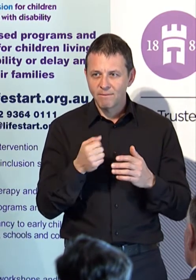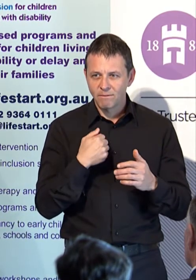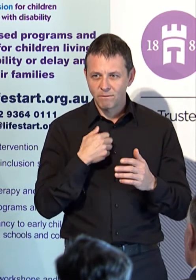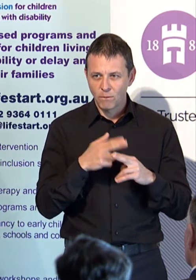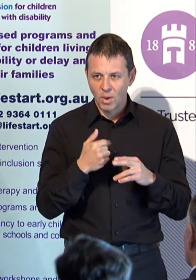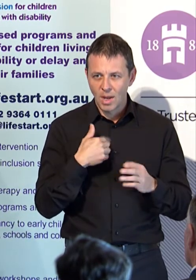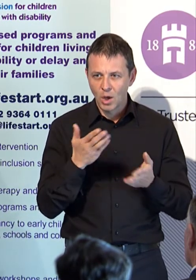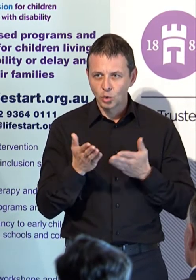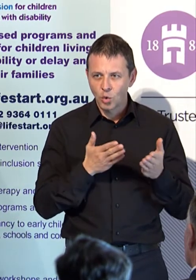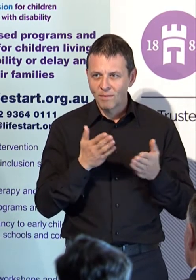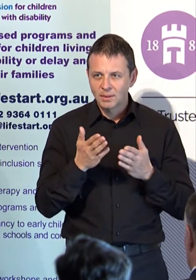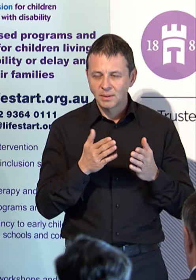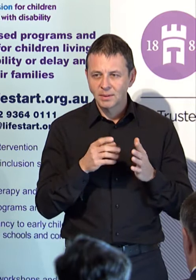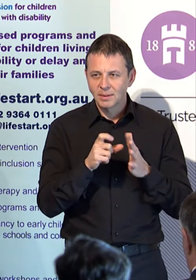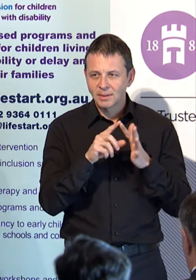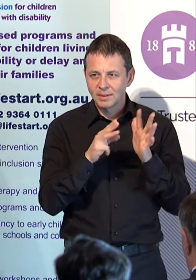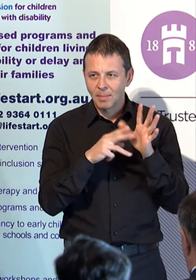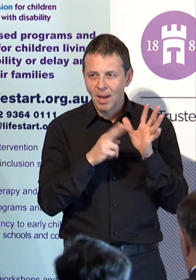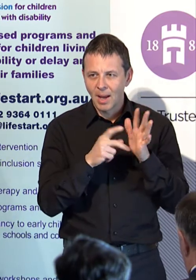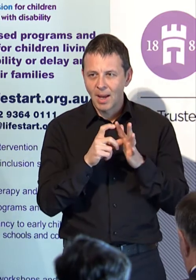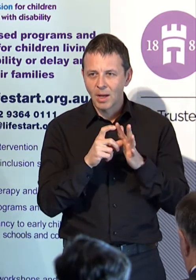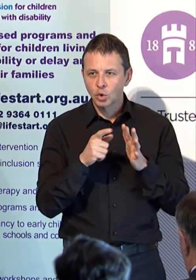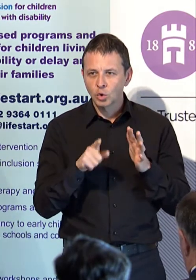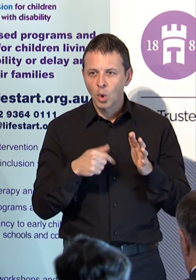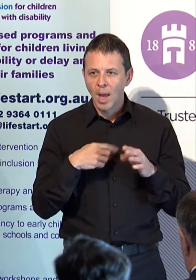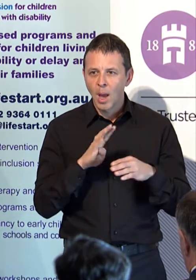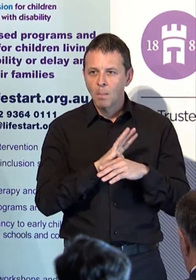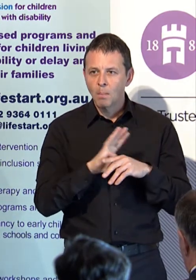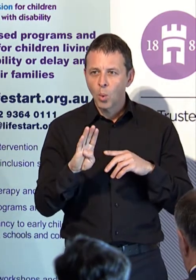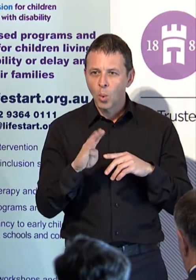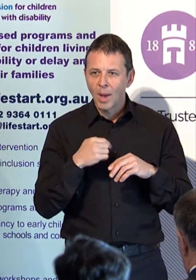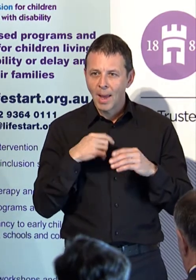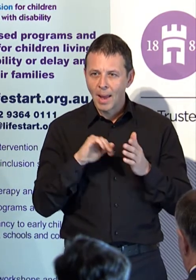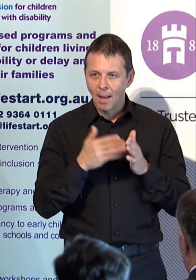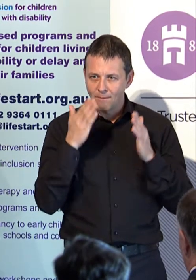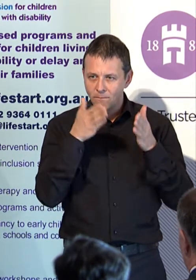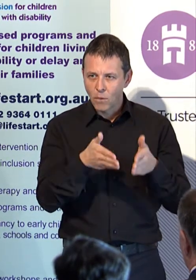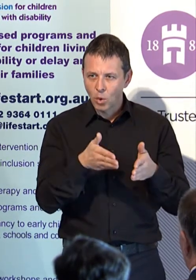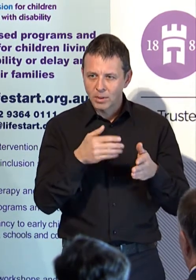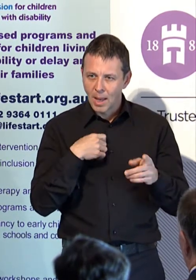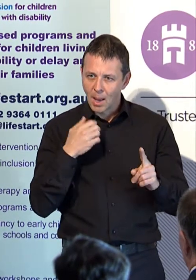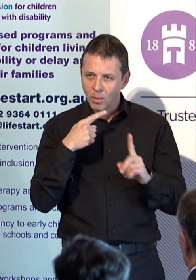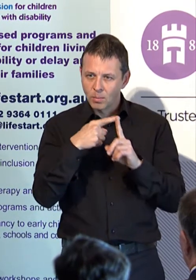our focus as a board and our objective as a board is to